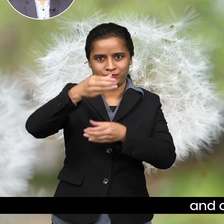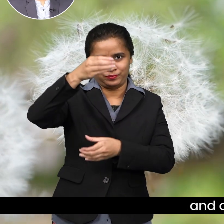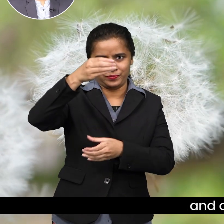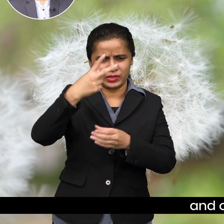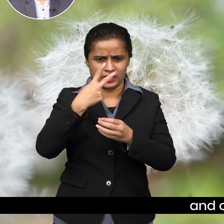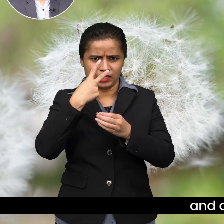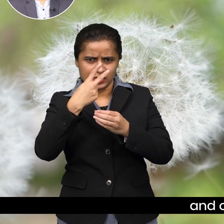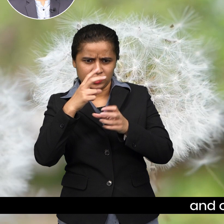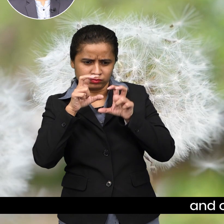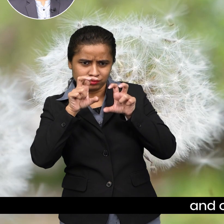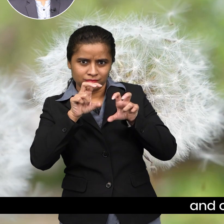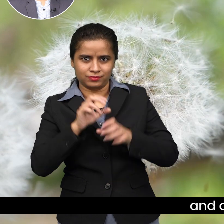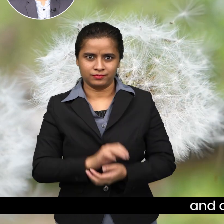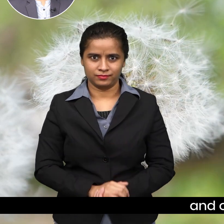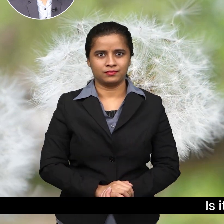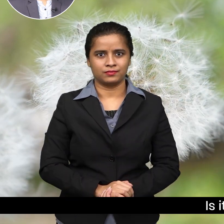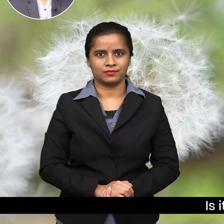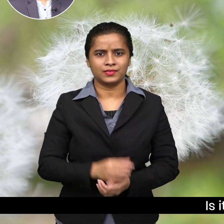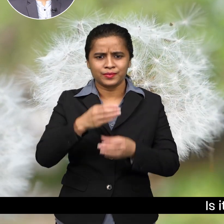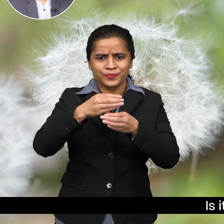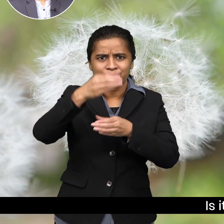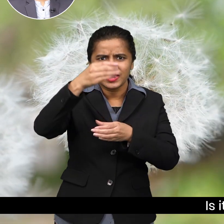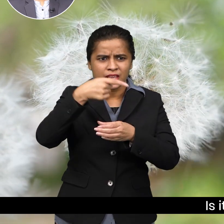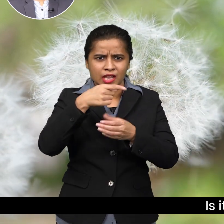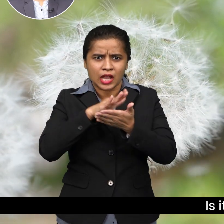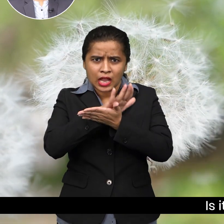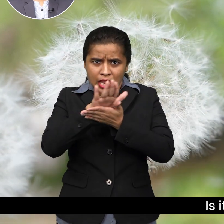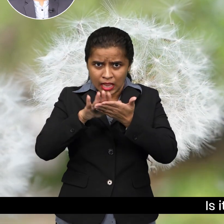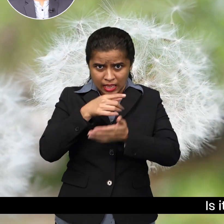observe it closely. Is it really empty?